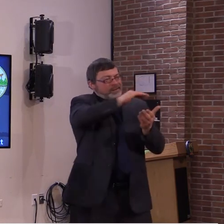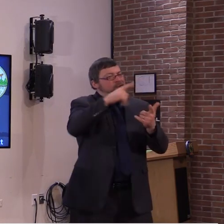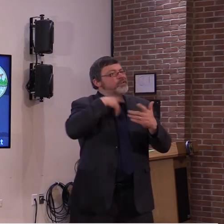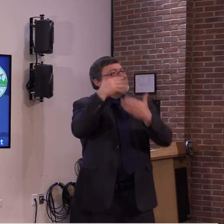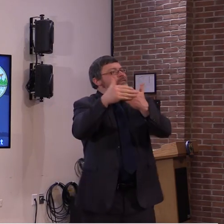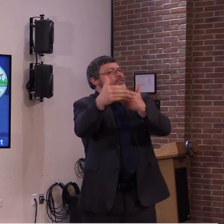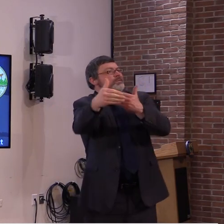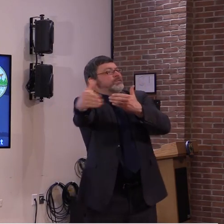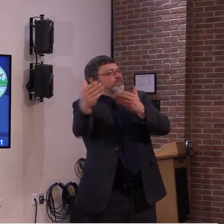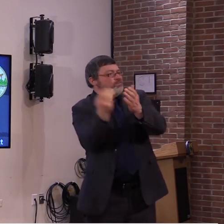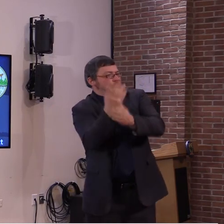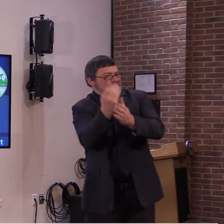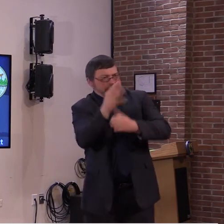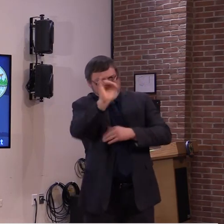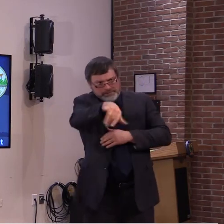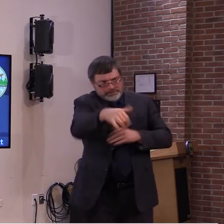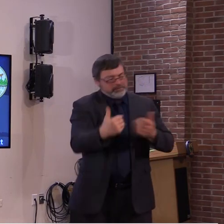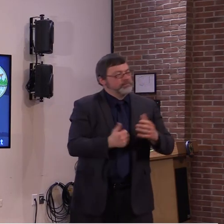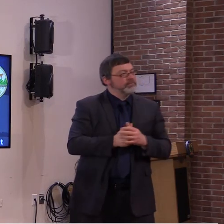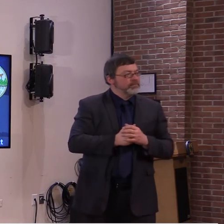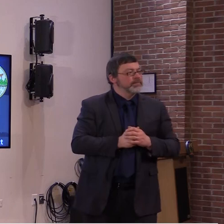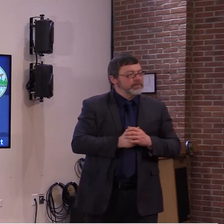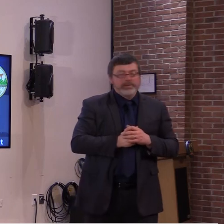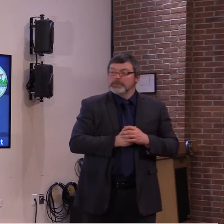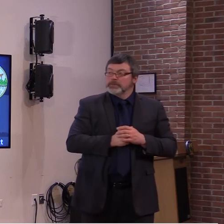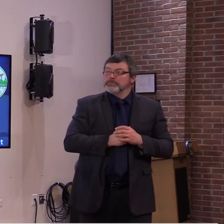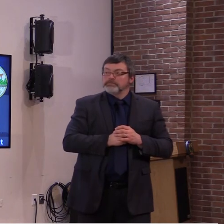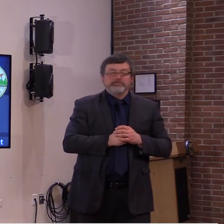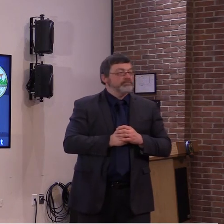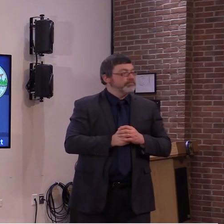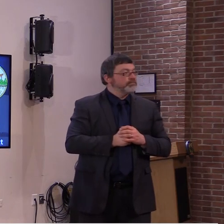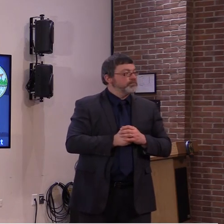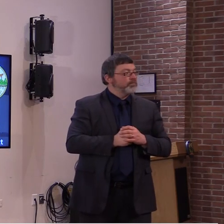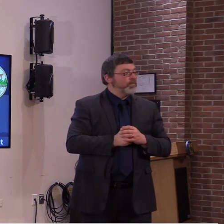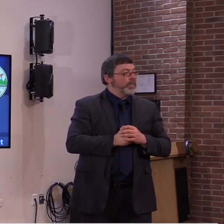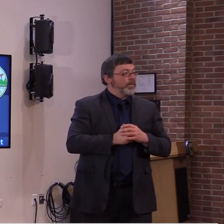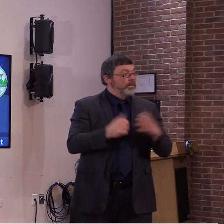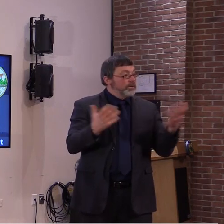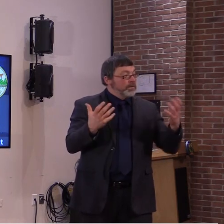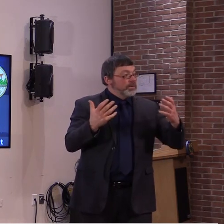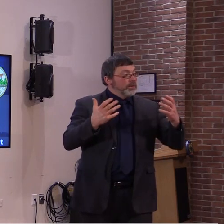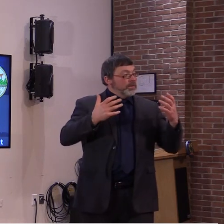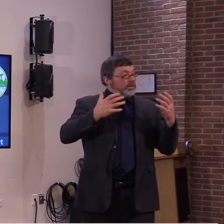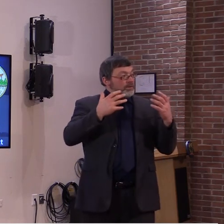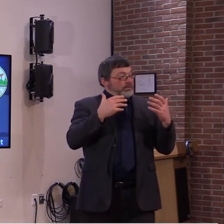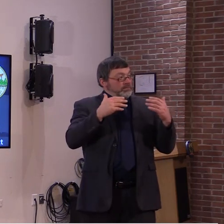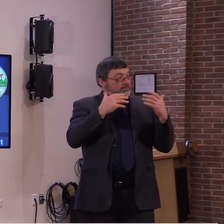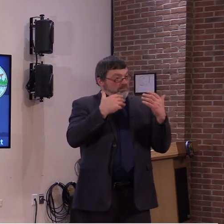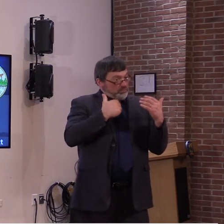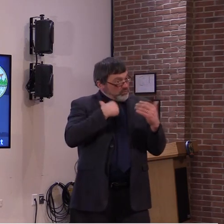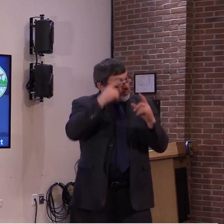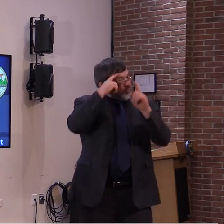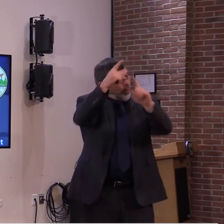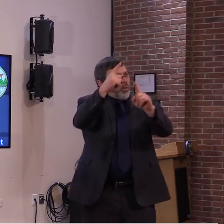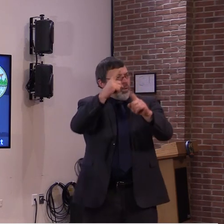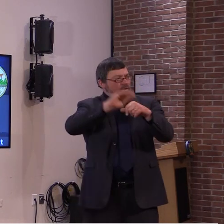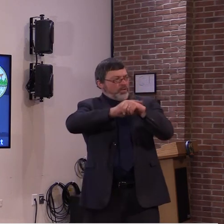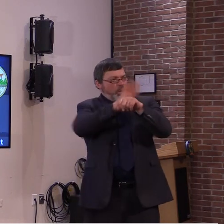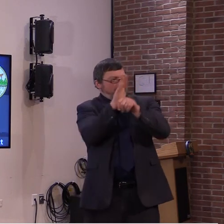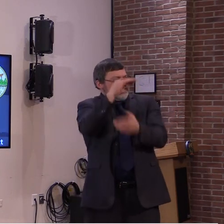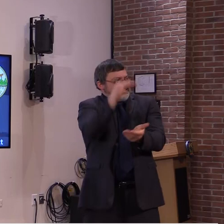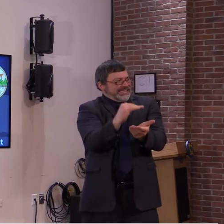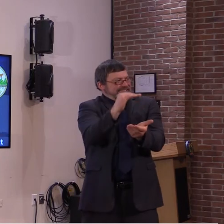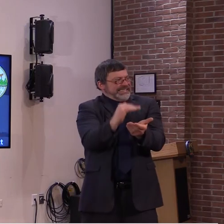virus while vaccination is ramping up is part of an important strategy for returning as nearly